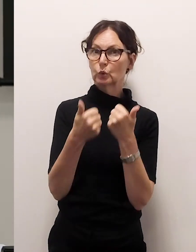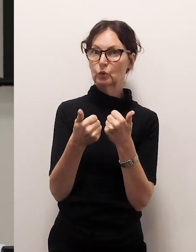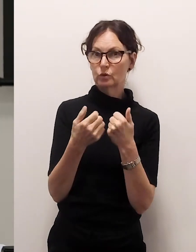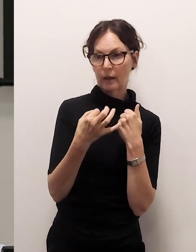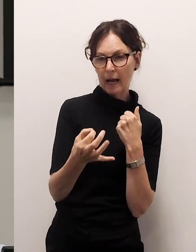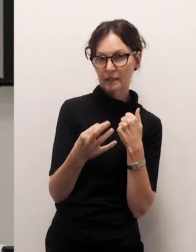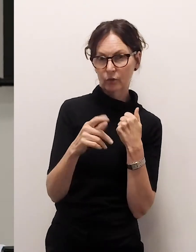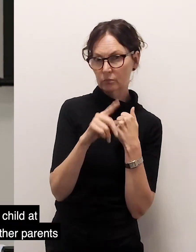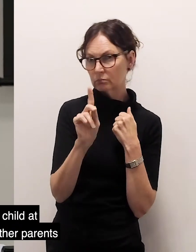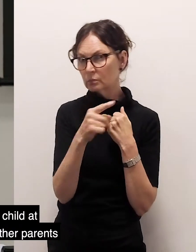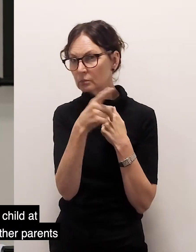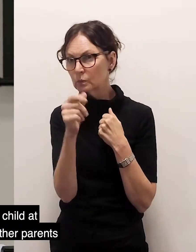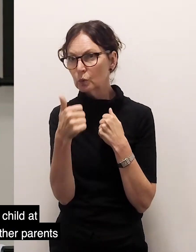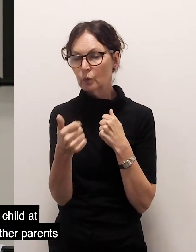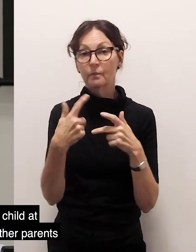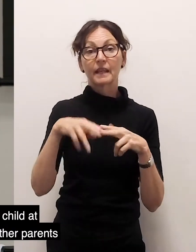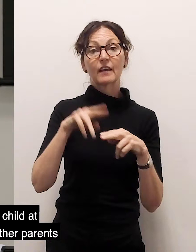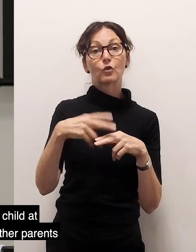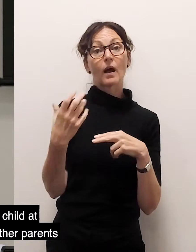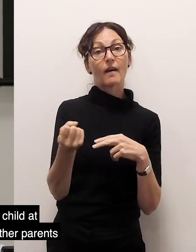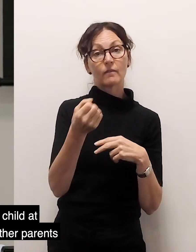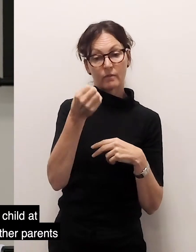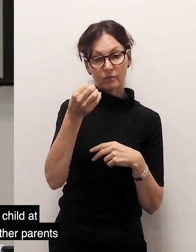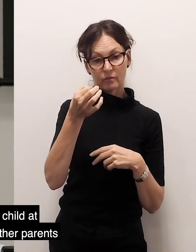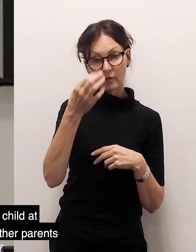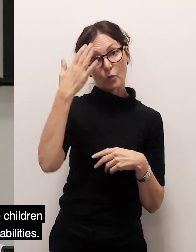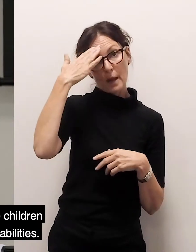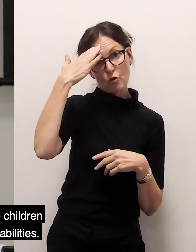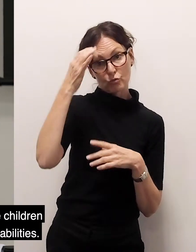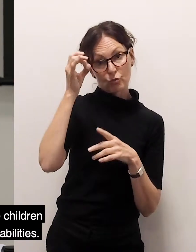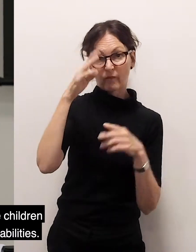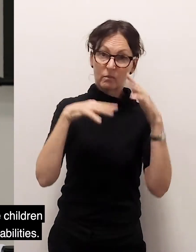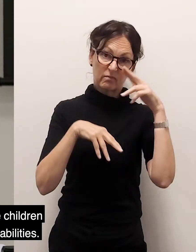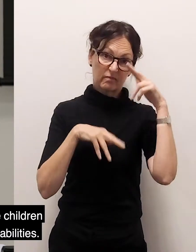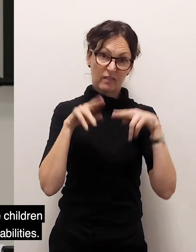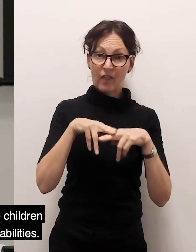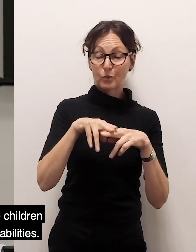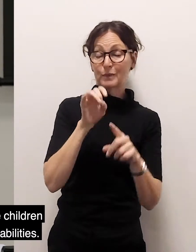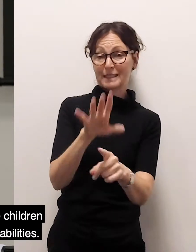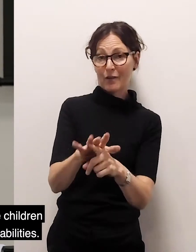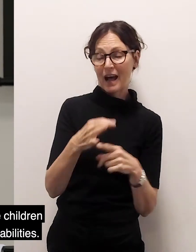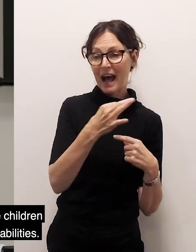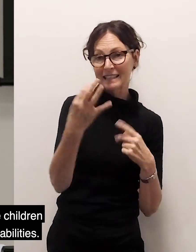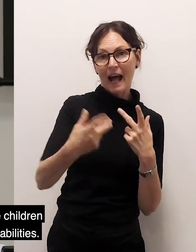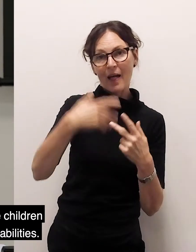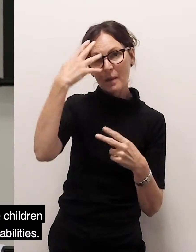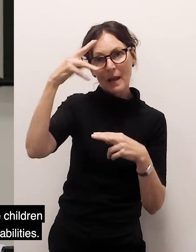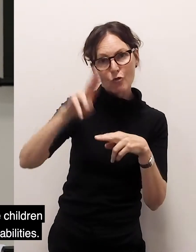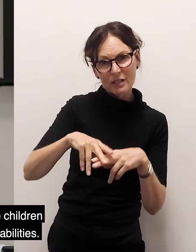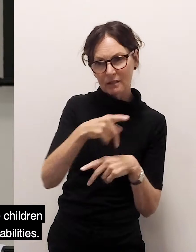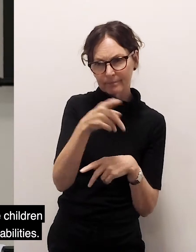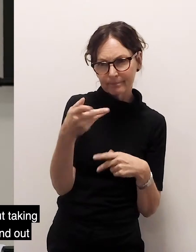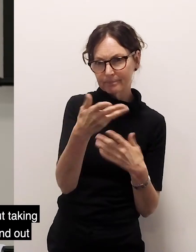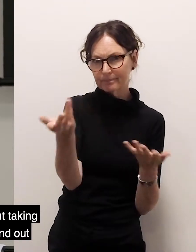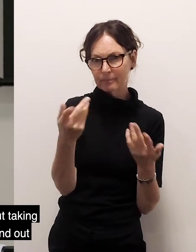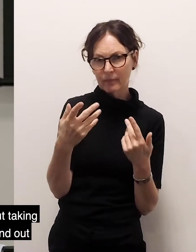information. If you've got a child at school, speak to other parents that might have children with similar